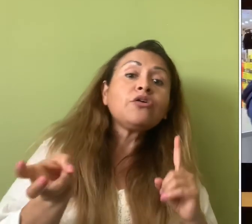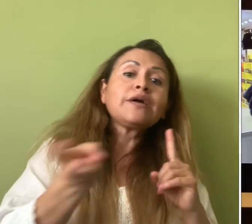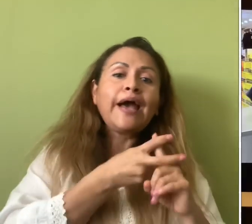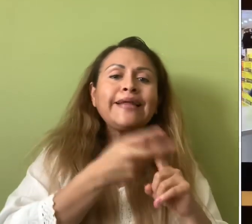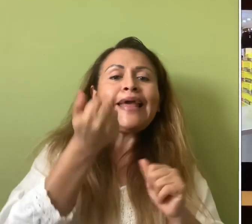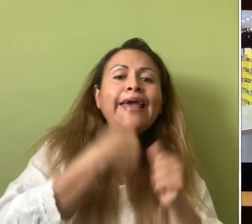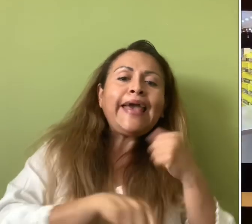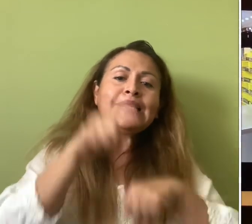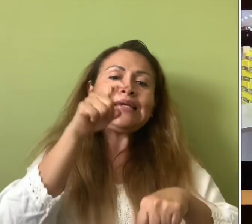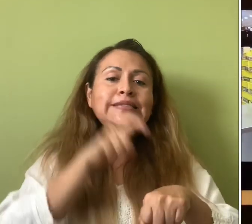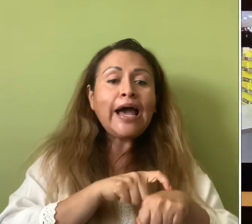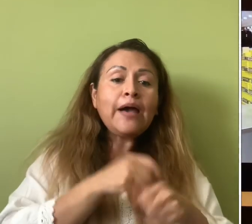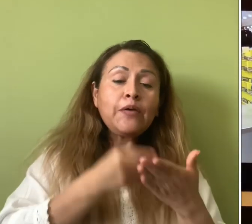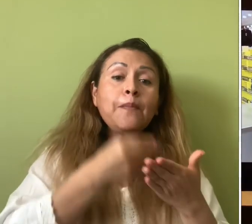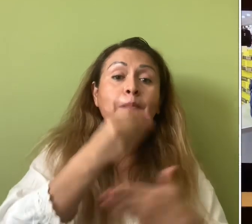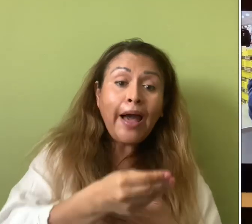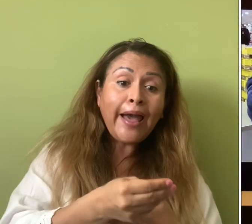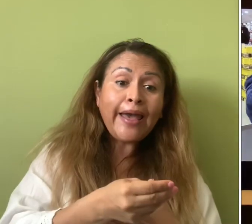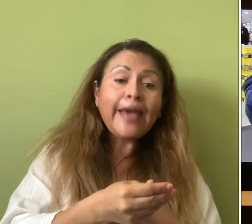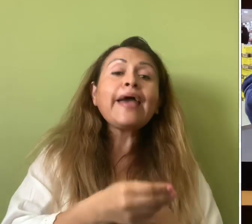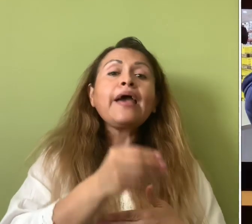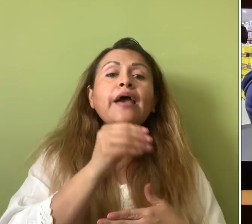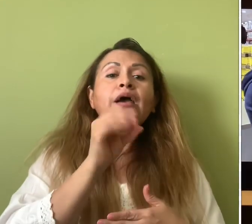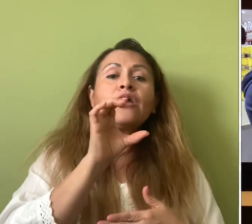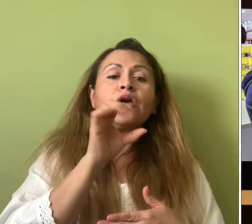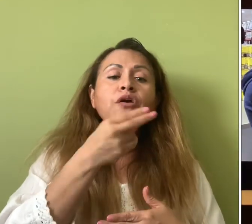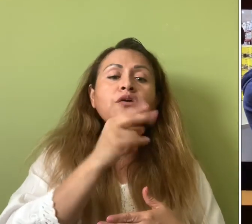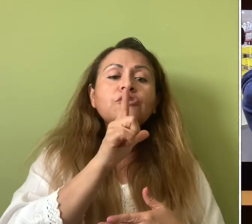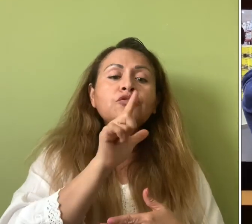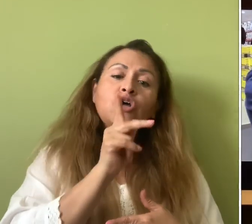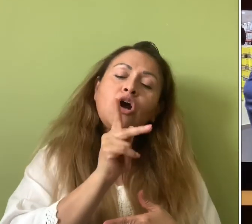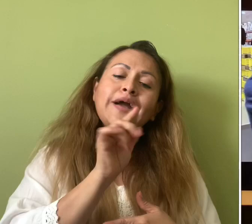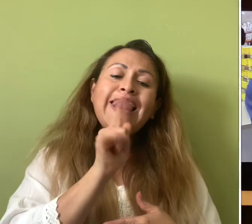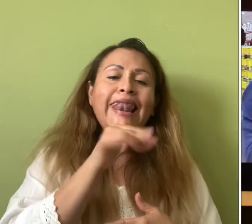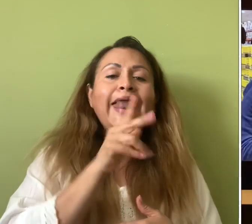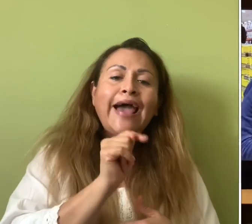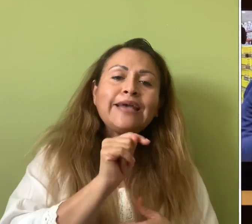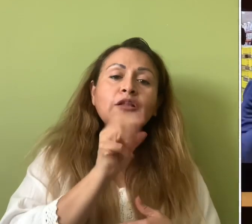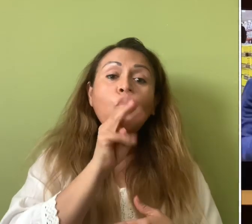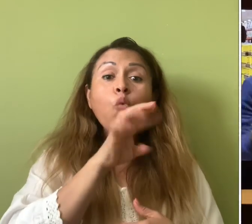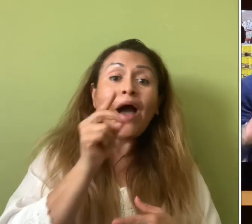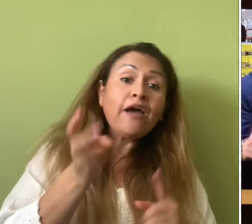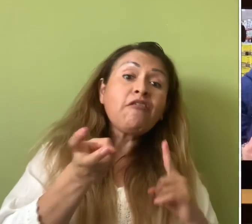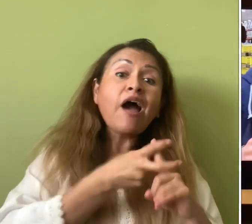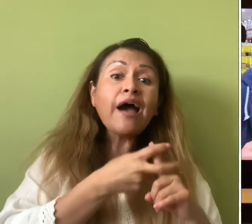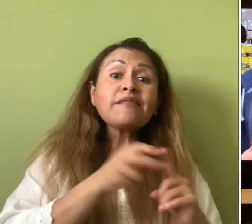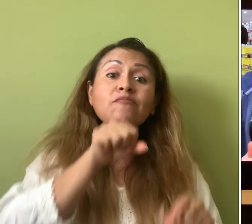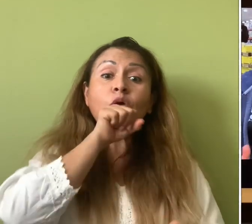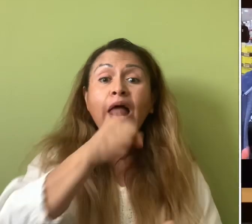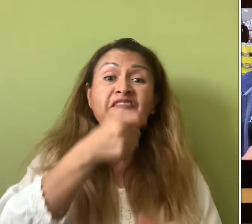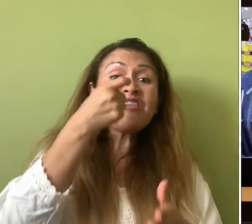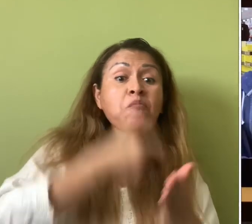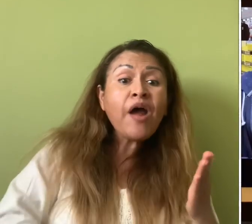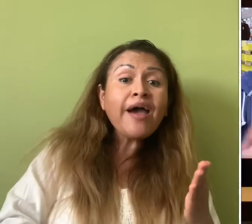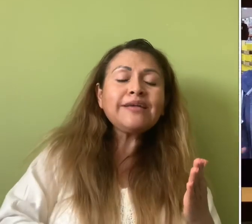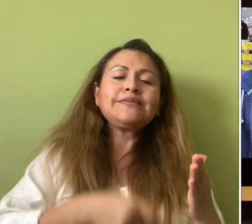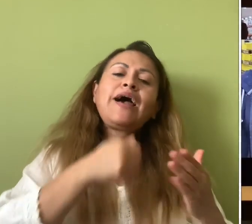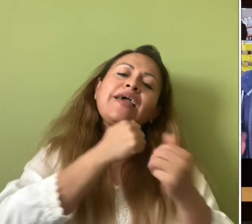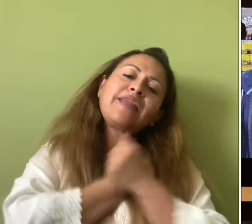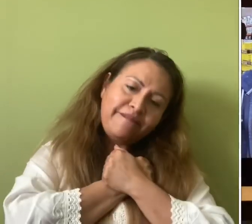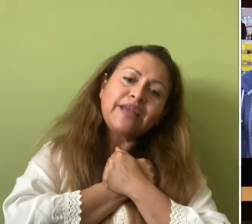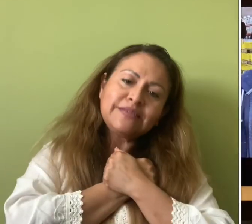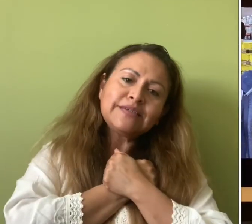tuna, get chunk light, lower mercury. I love that it's also wild-caught. I love the price. That's what I would do here because I'm very cognizant about